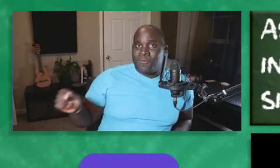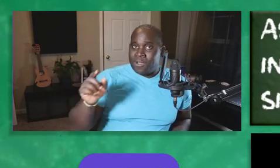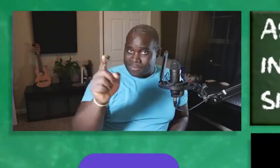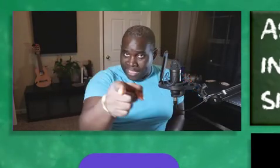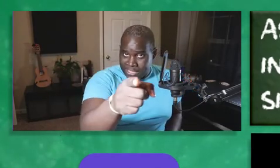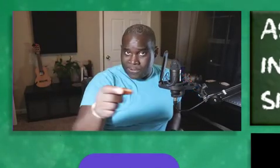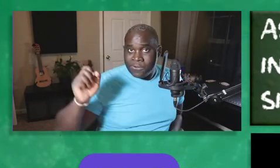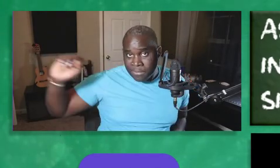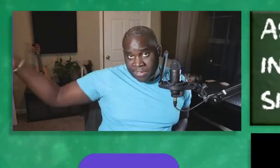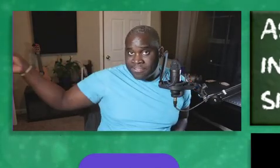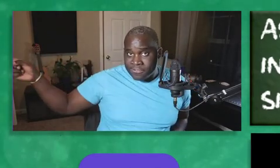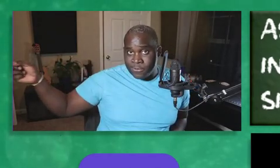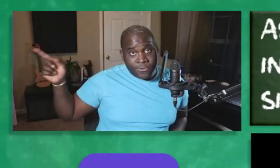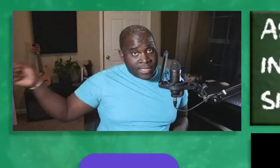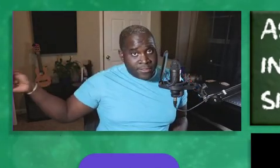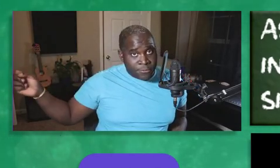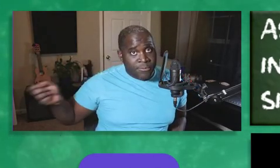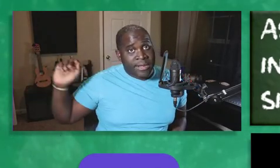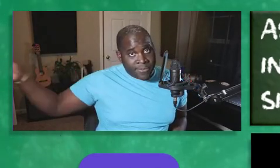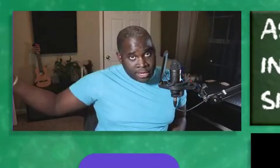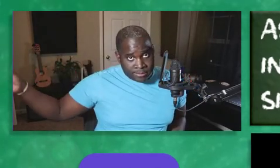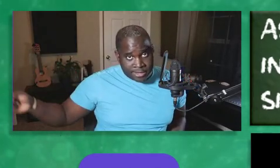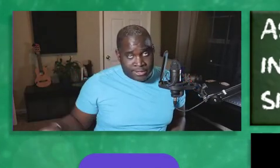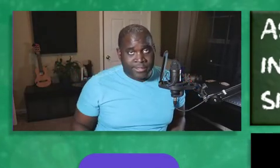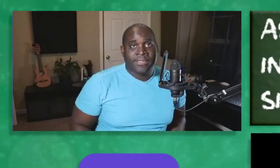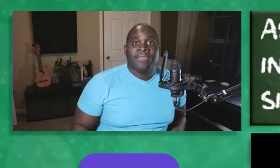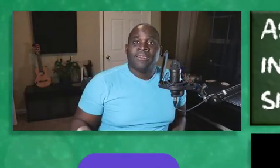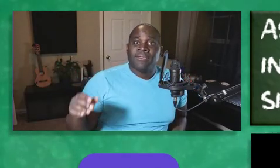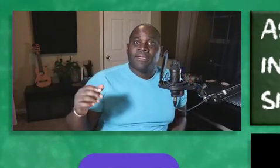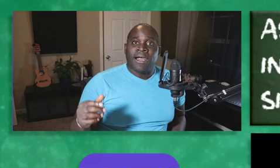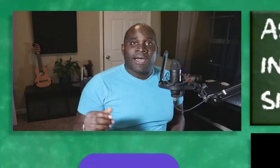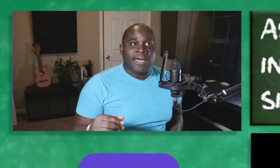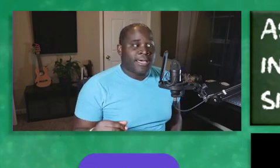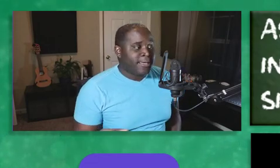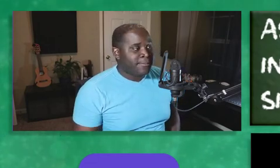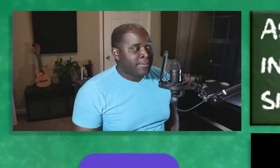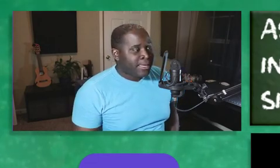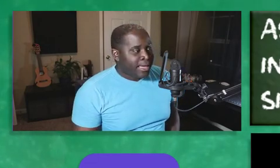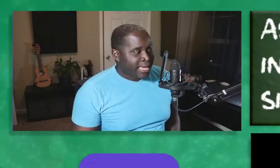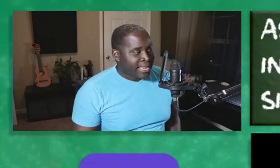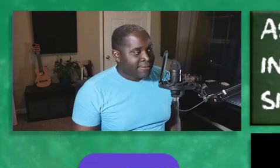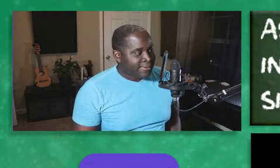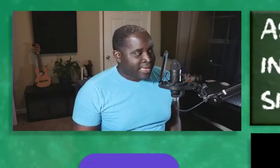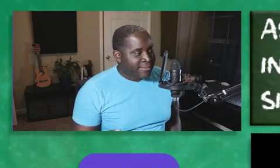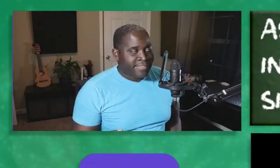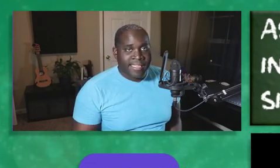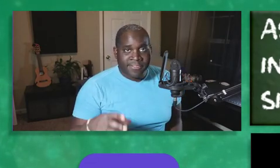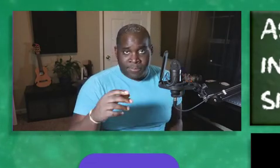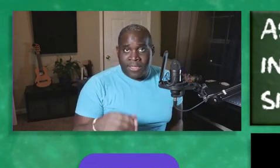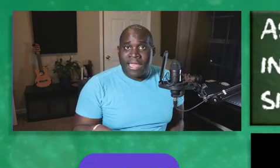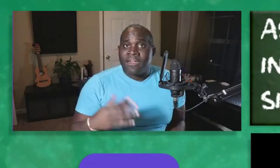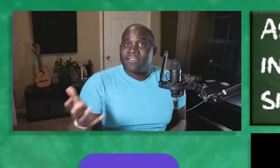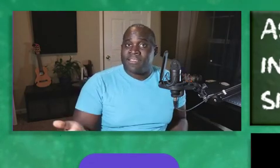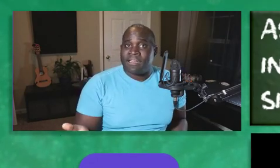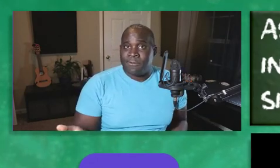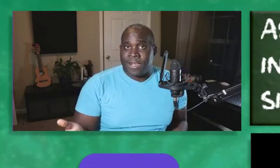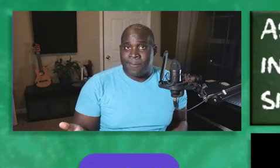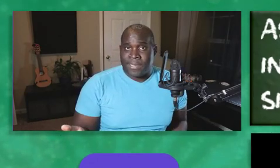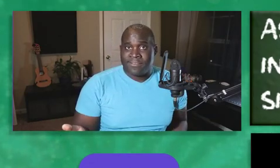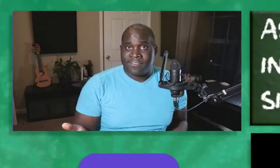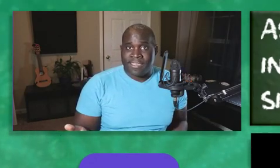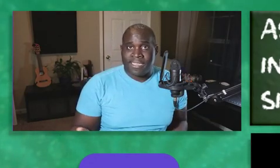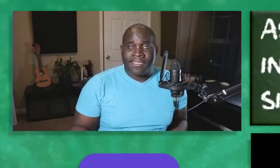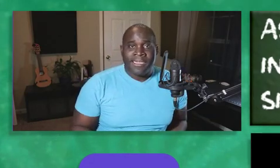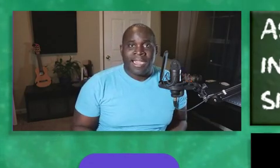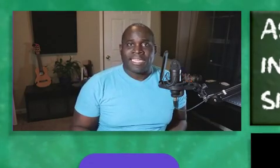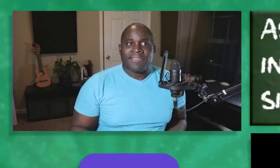there. Not you, but my sister, who's not in the room, but I'm talking about her. I could have signs that spell out exactly what I